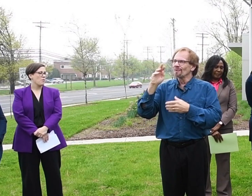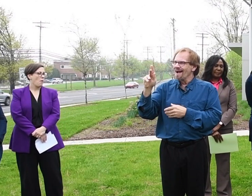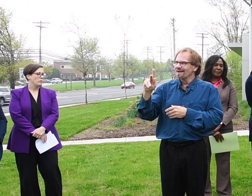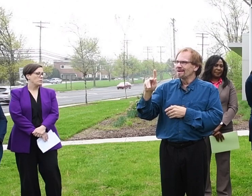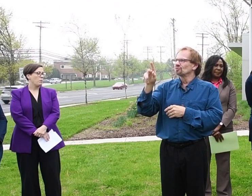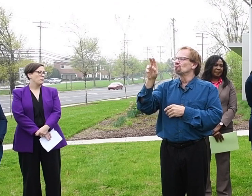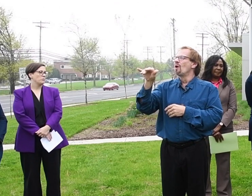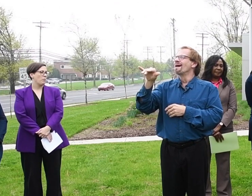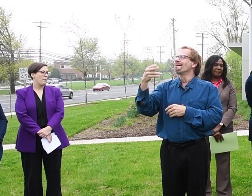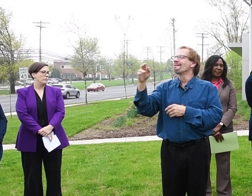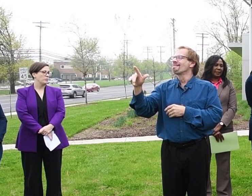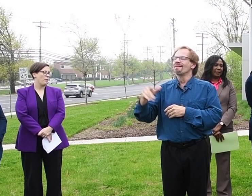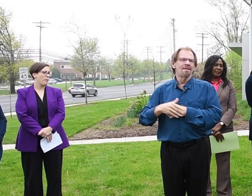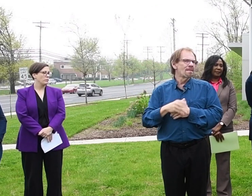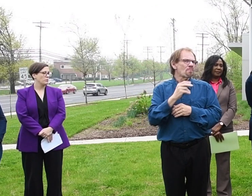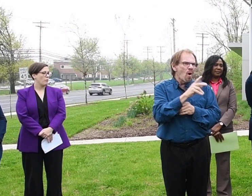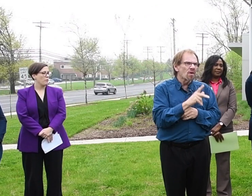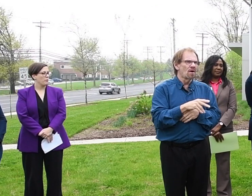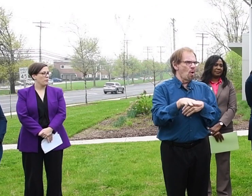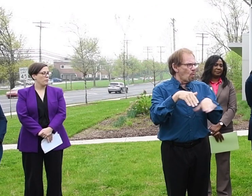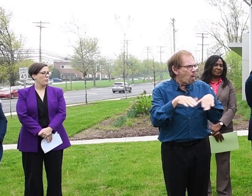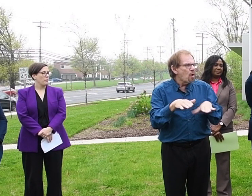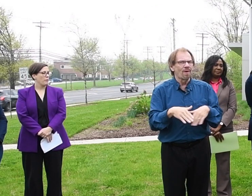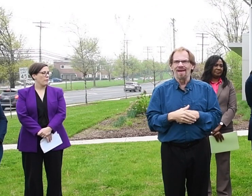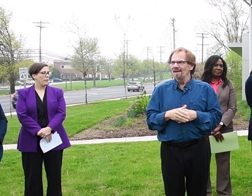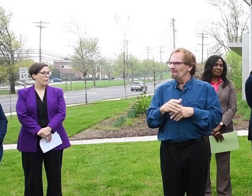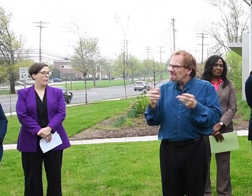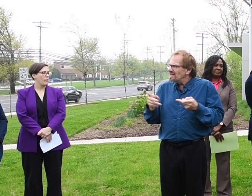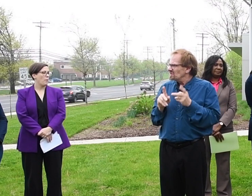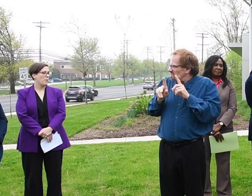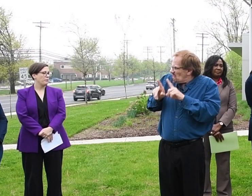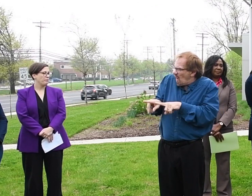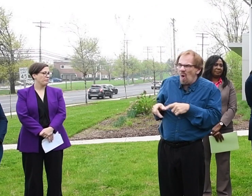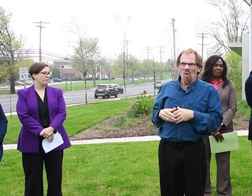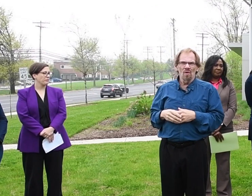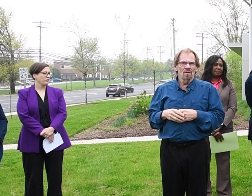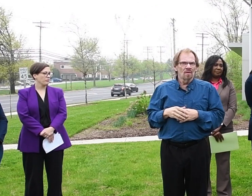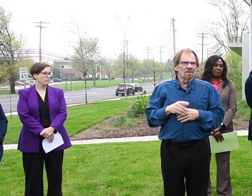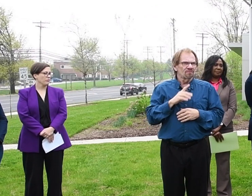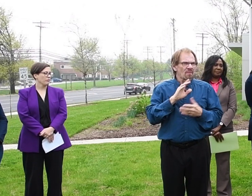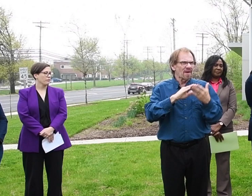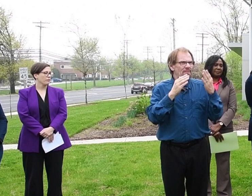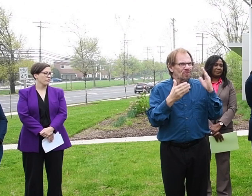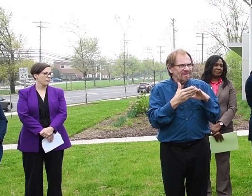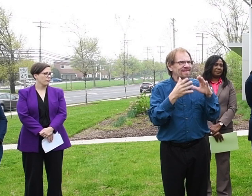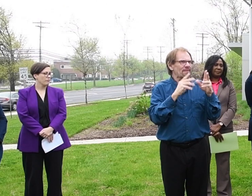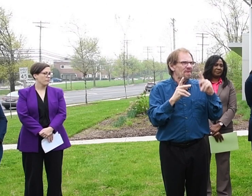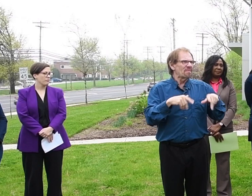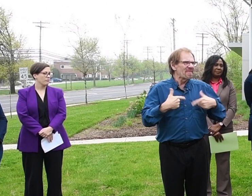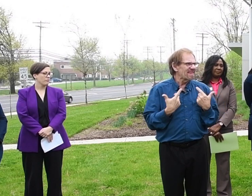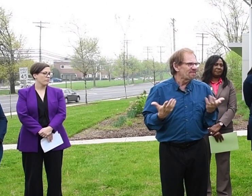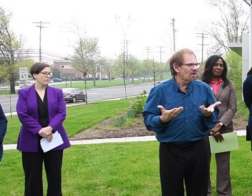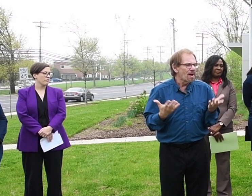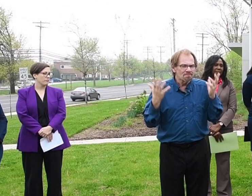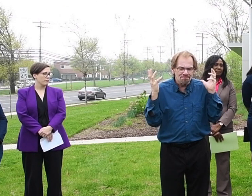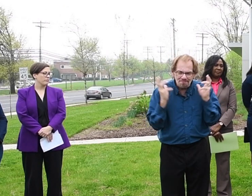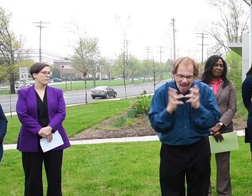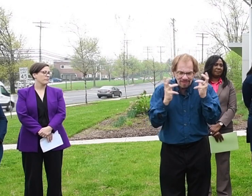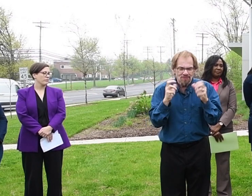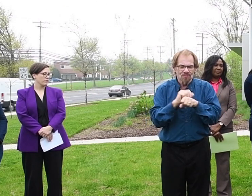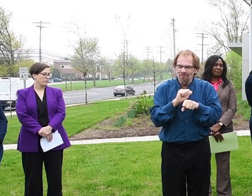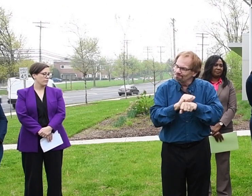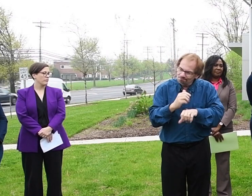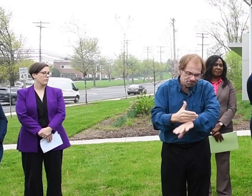and park and walkway and places to get to at Troy Hill from the communities and the people who live here. Amazing, amazing,